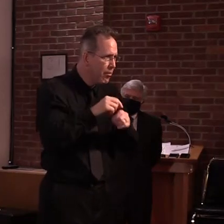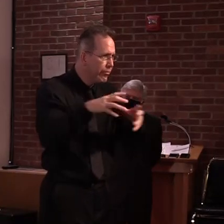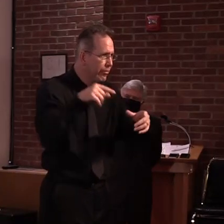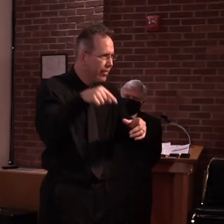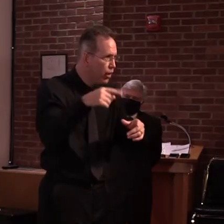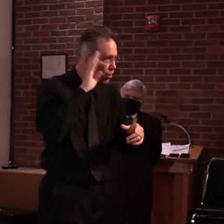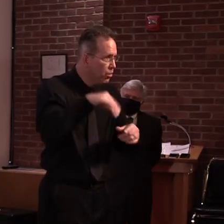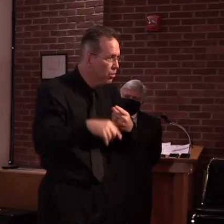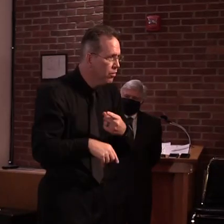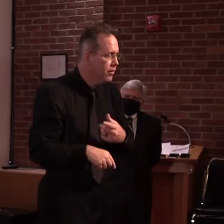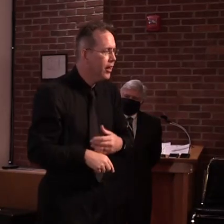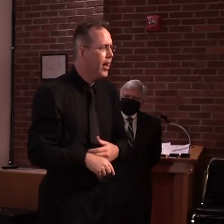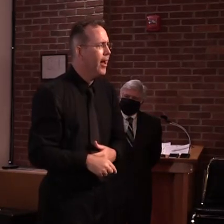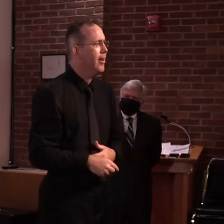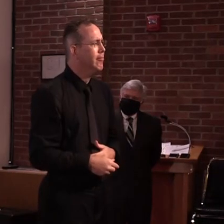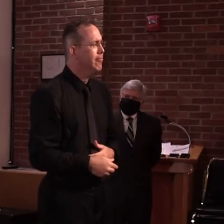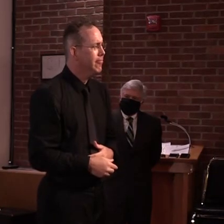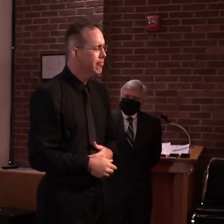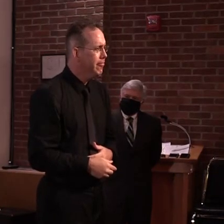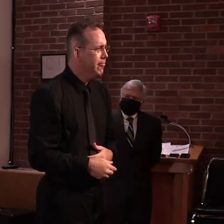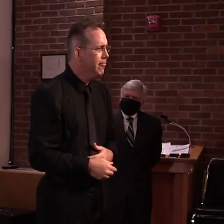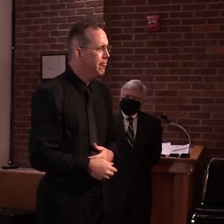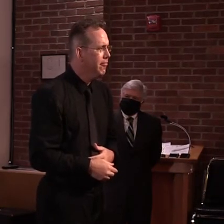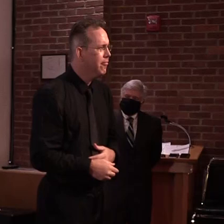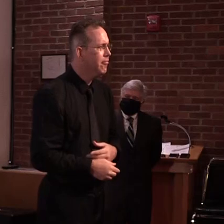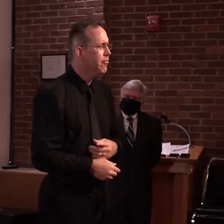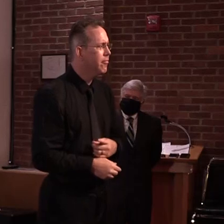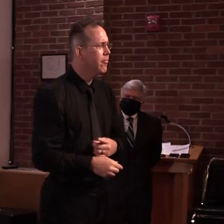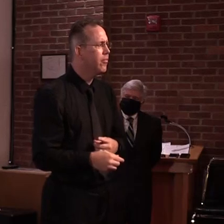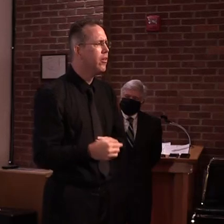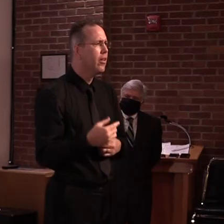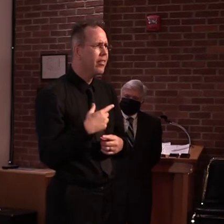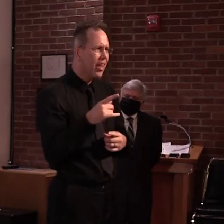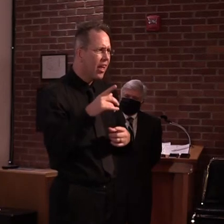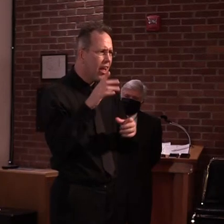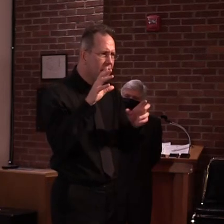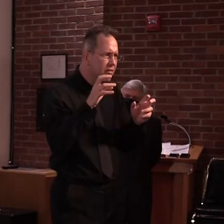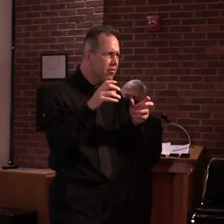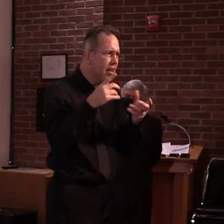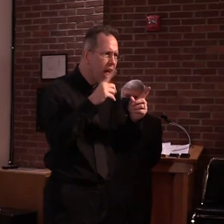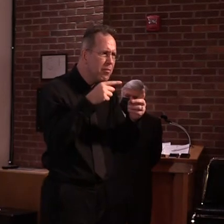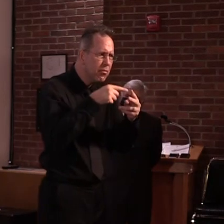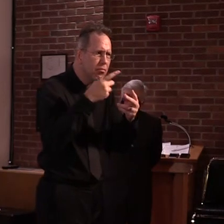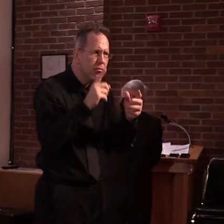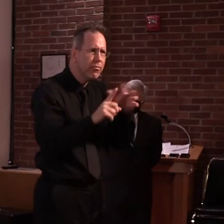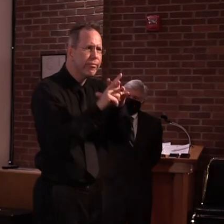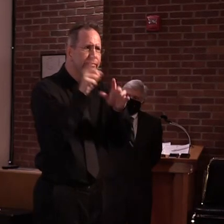on both the COVID response and Vermont law enforcement and policing reform.